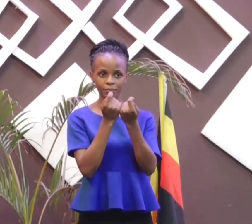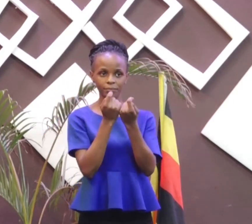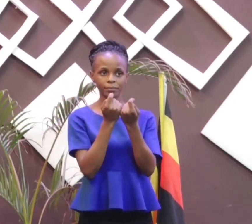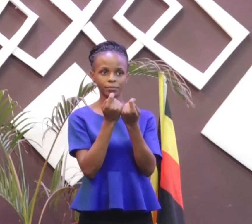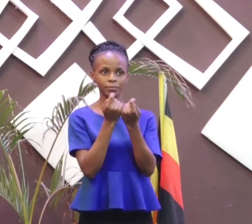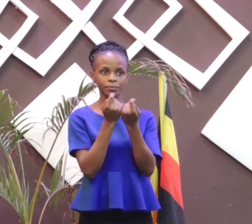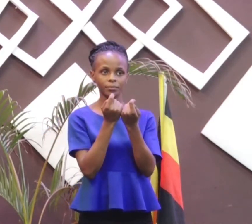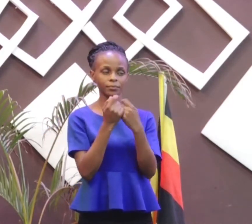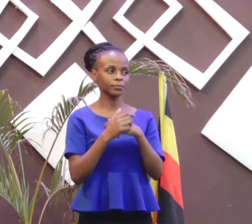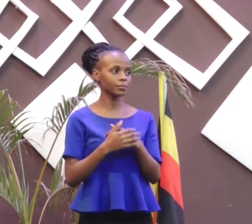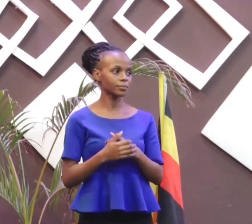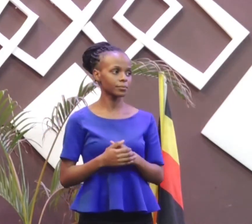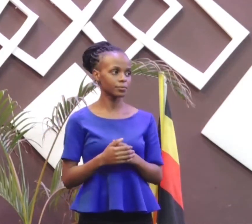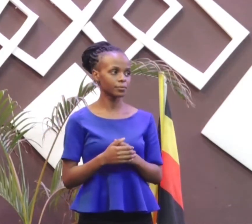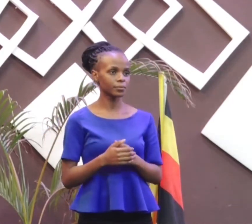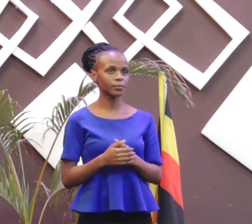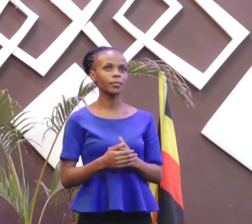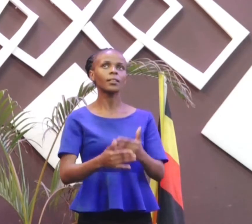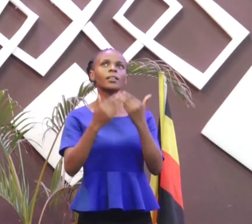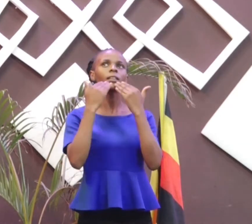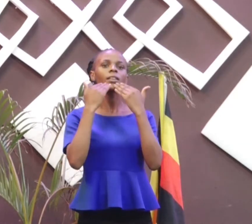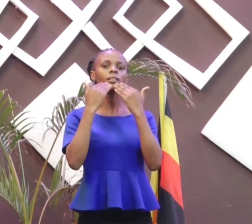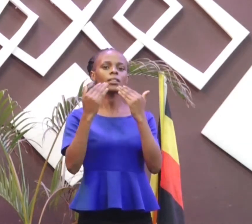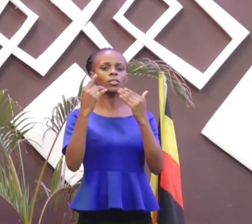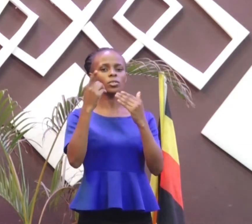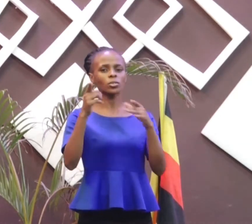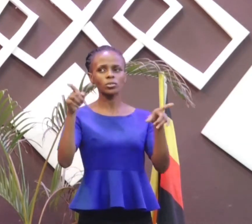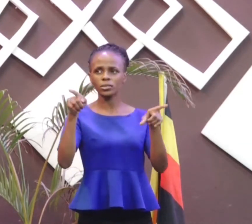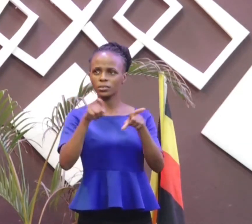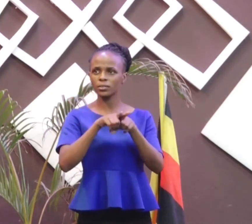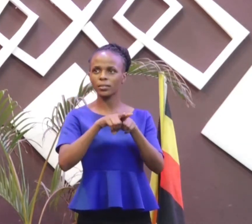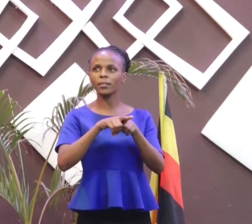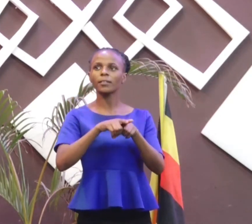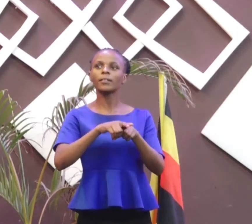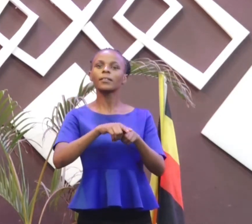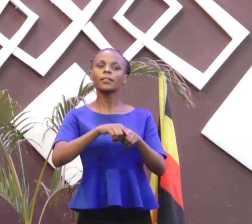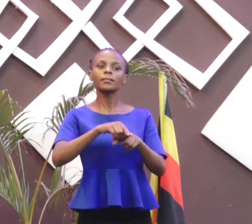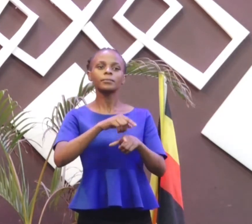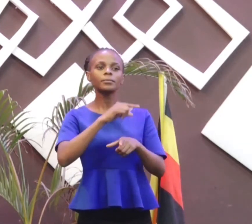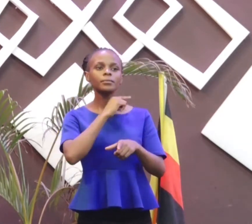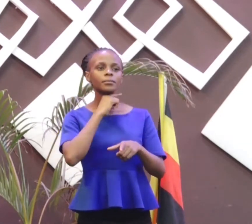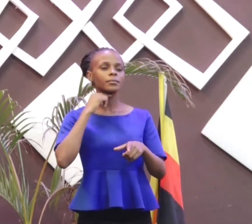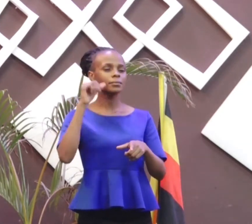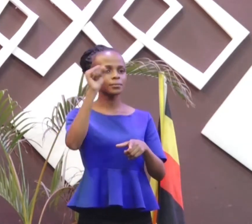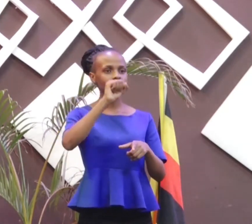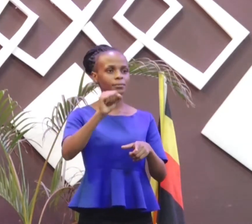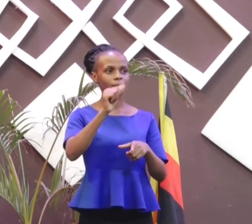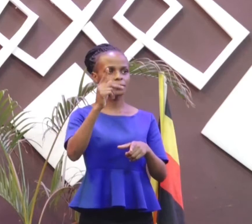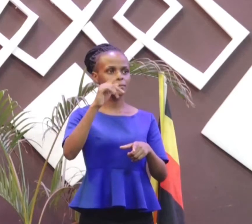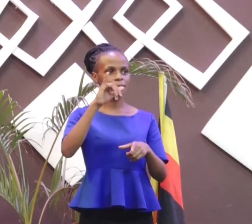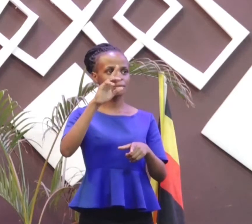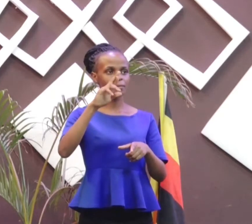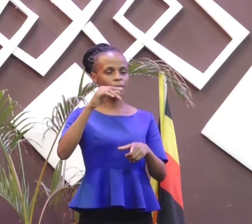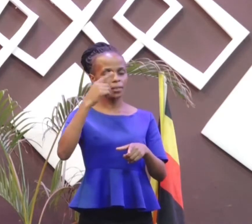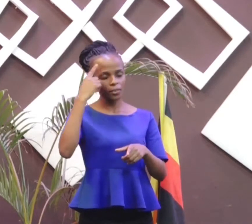team members. Webali nyo, no kwewa yoko na, emabiga wago lichimsevo. And